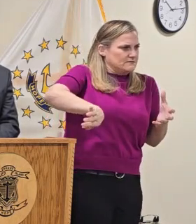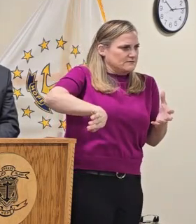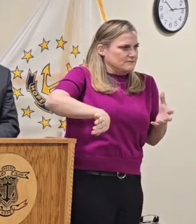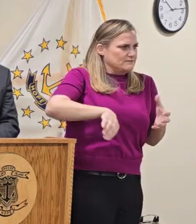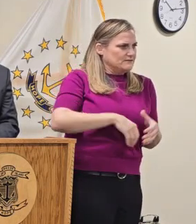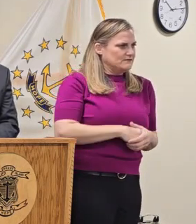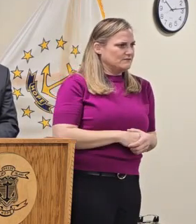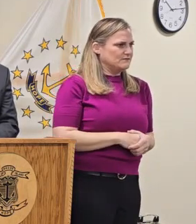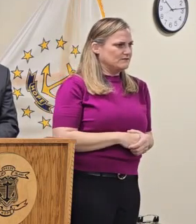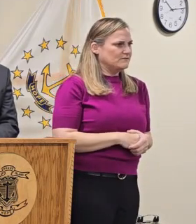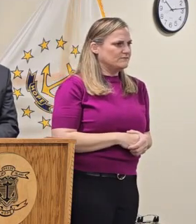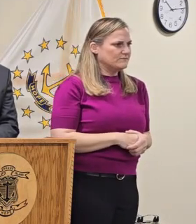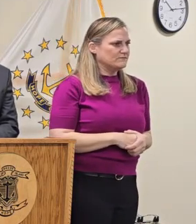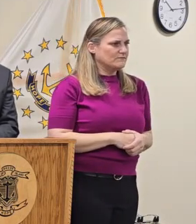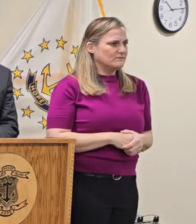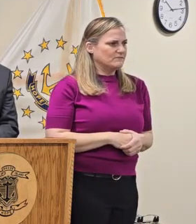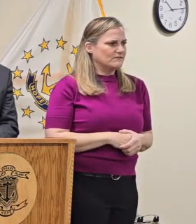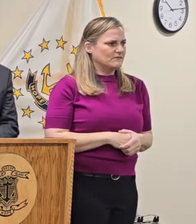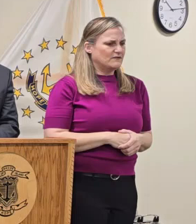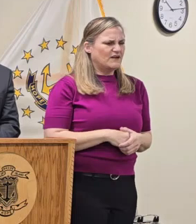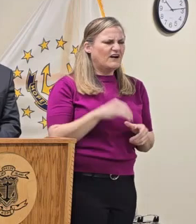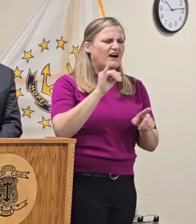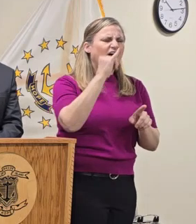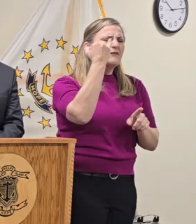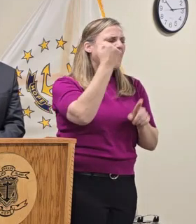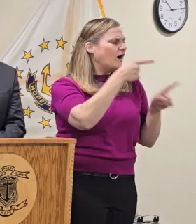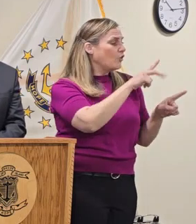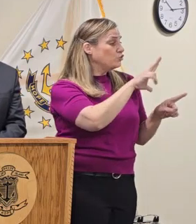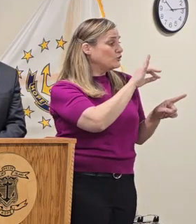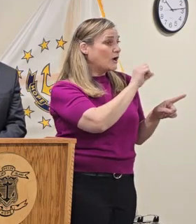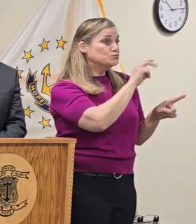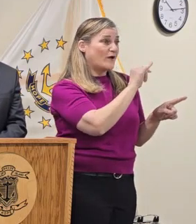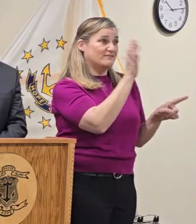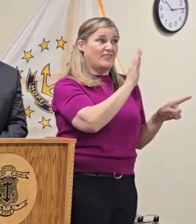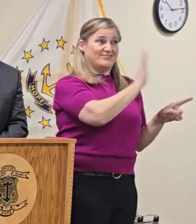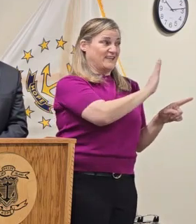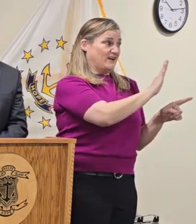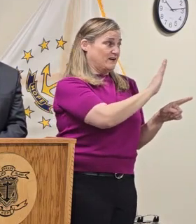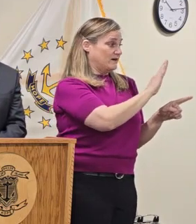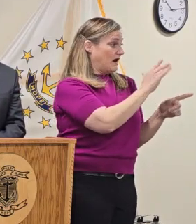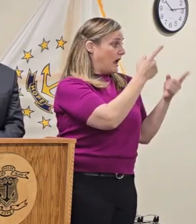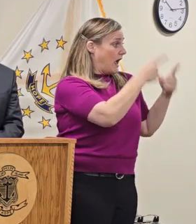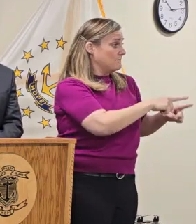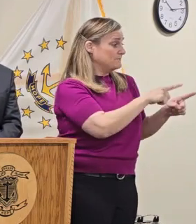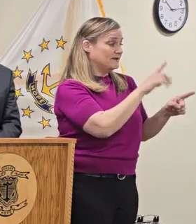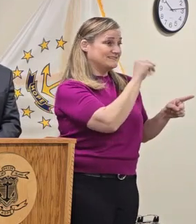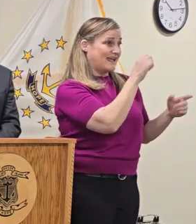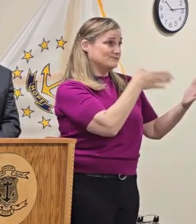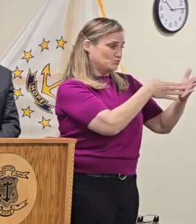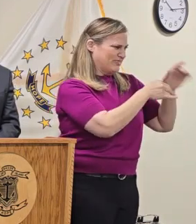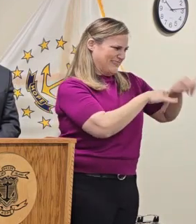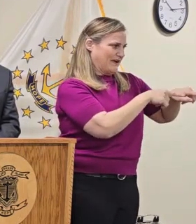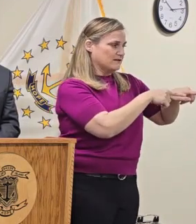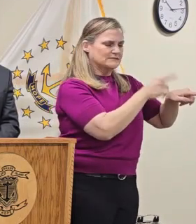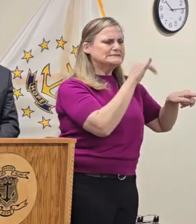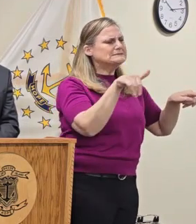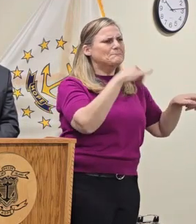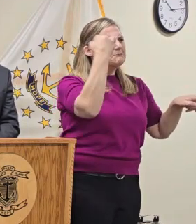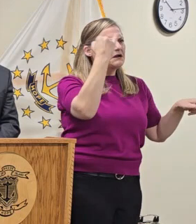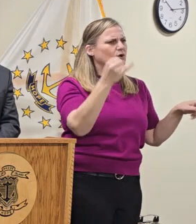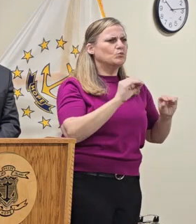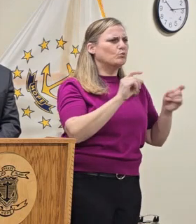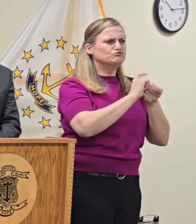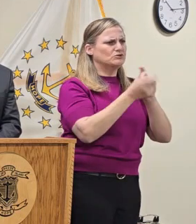Brian next. Governor, in the past couple months, I know you're still waiting for the forensic audit. Have you learned anything else